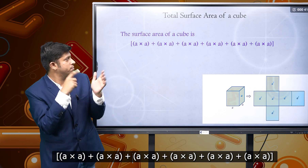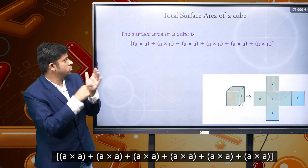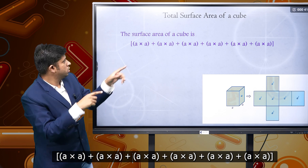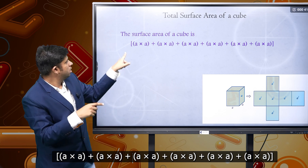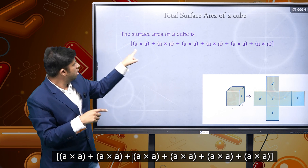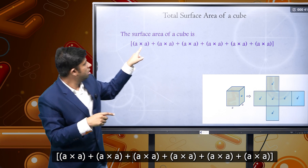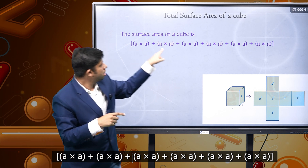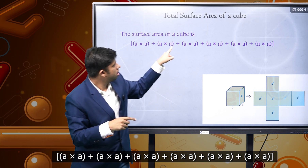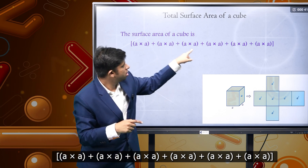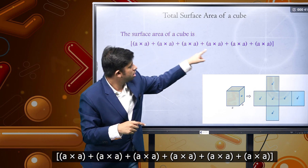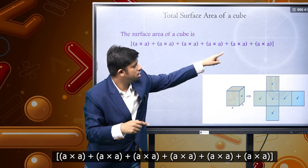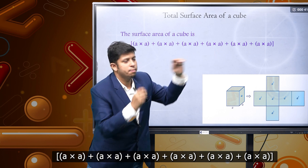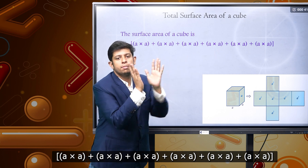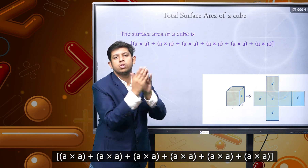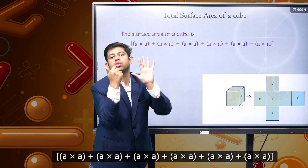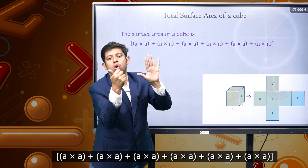into A plus A into A.